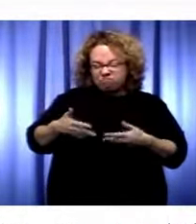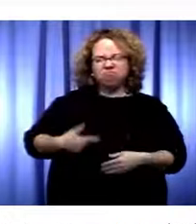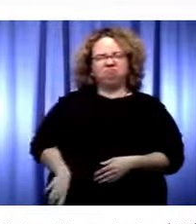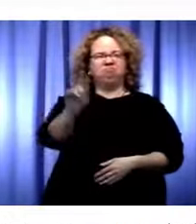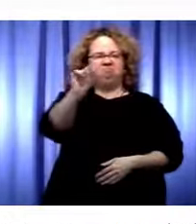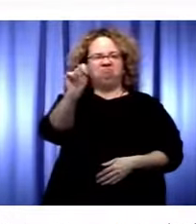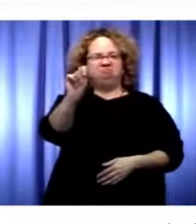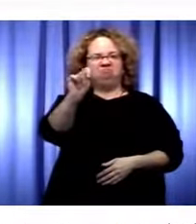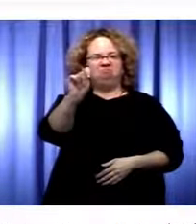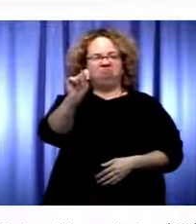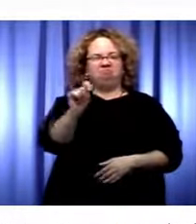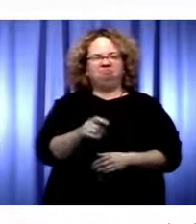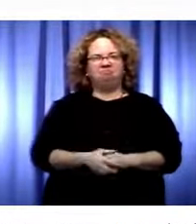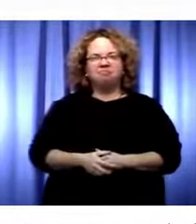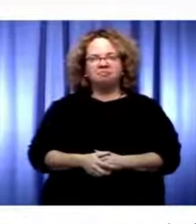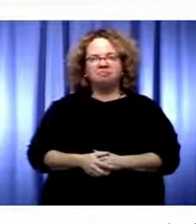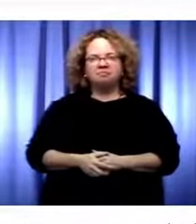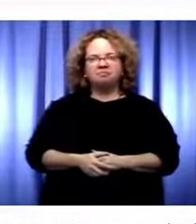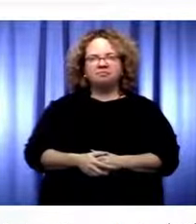and whatever is left to be eliminated.